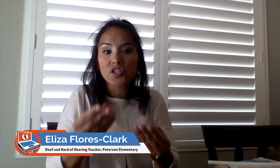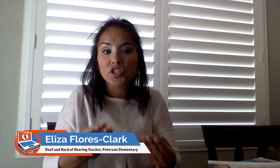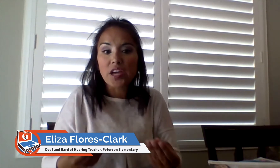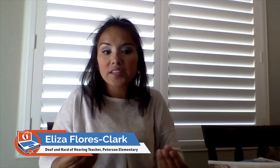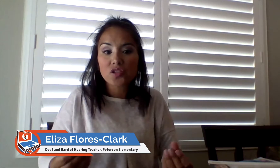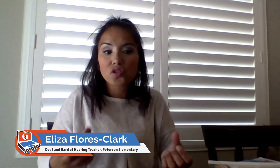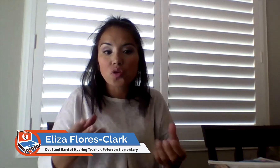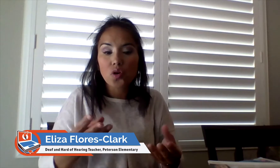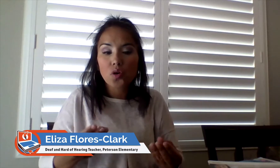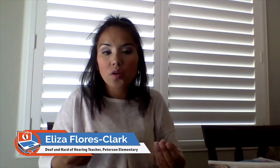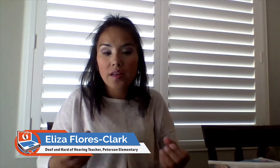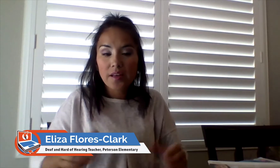gentle.